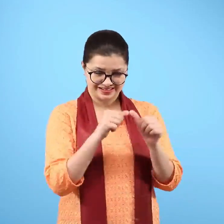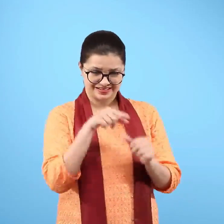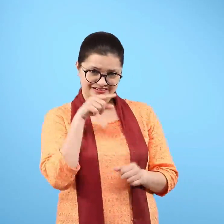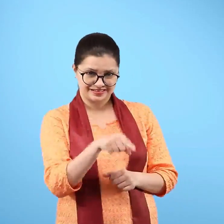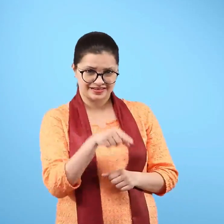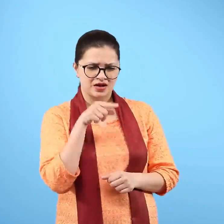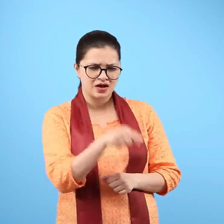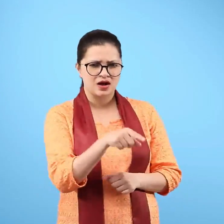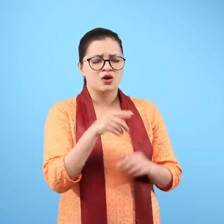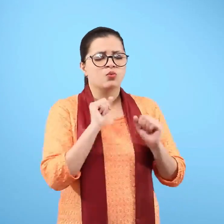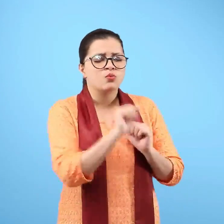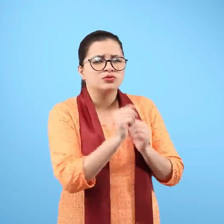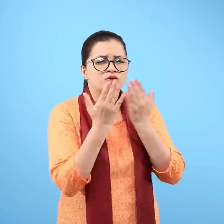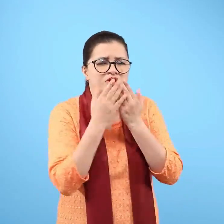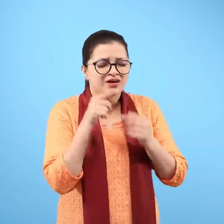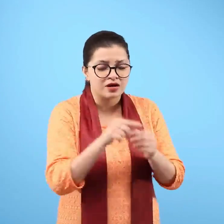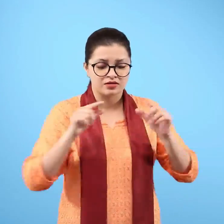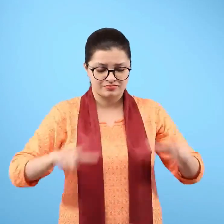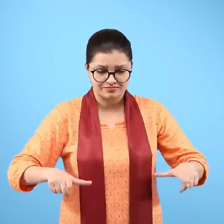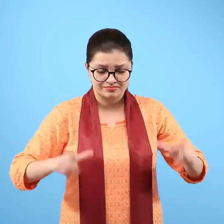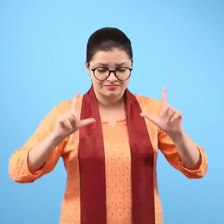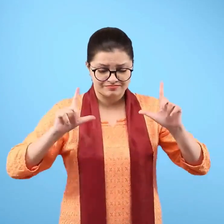Ashi's school looks like this from the top.